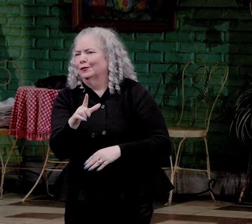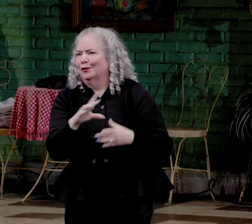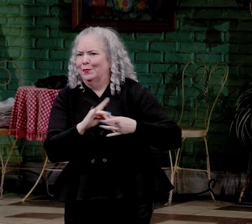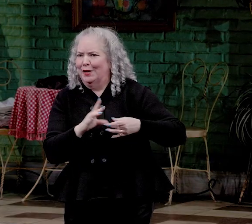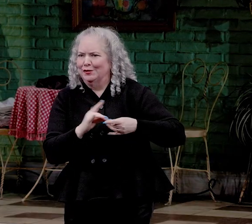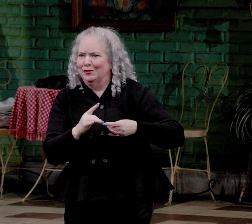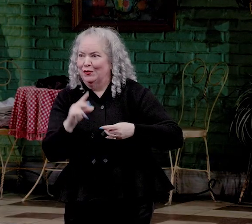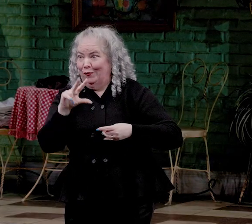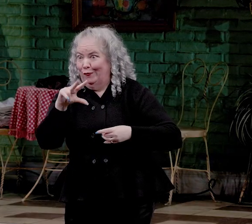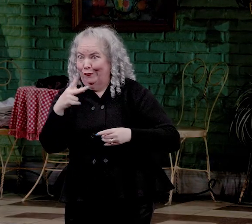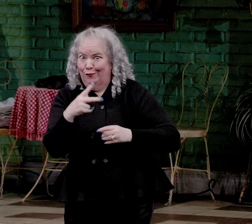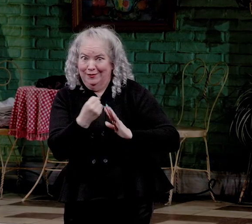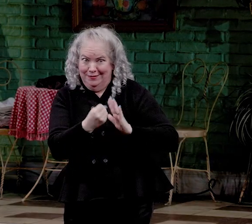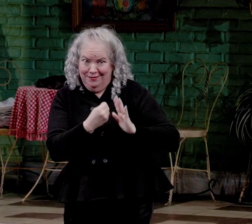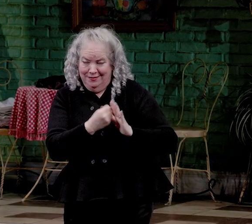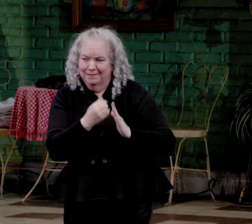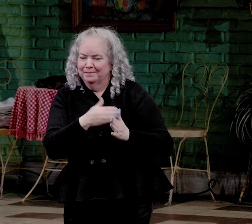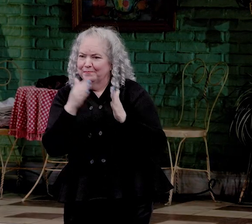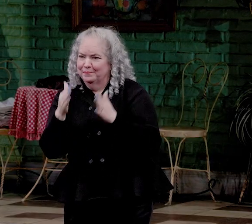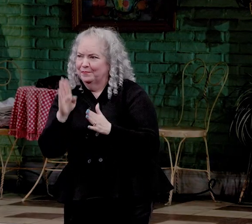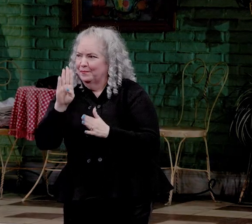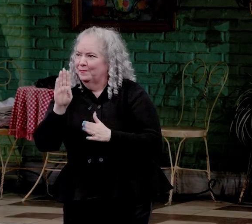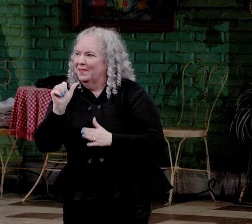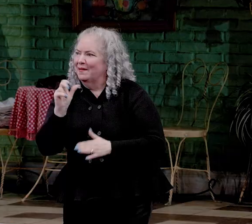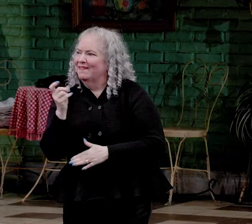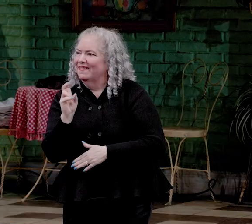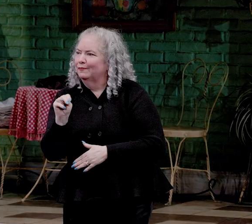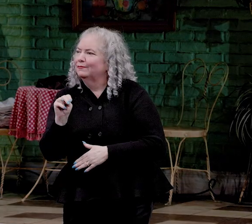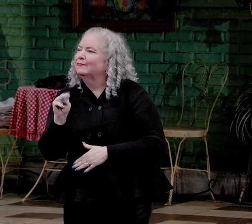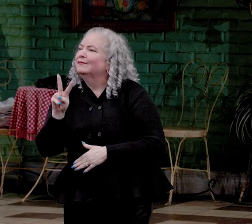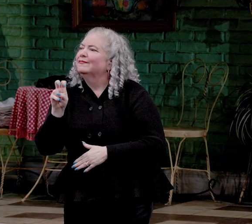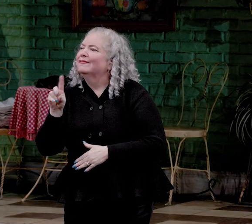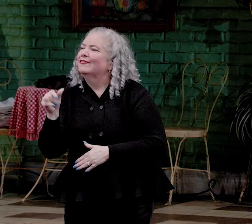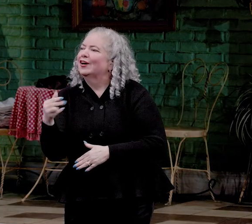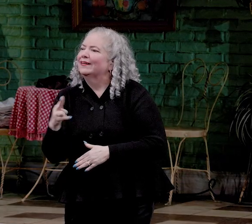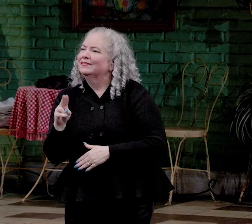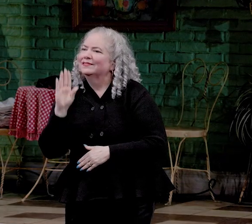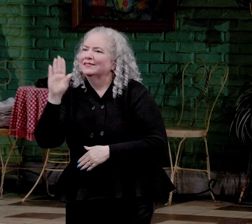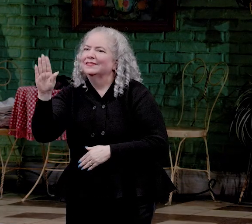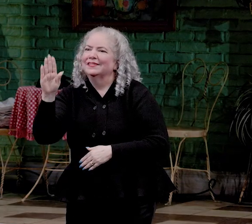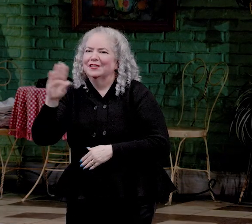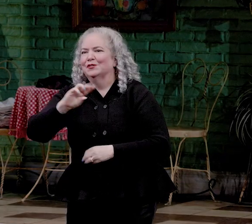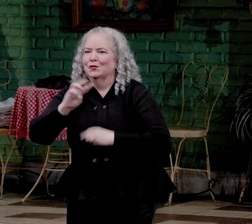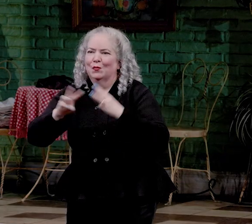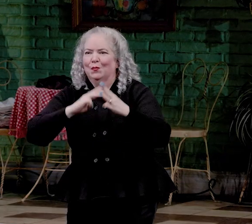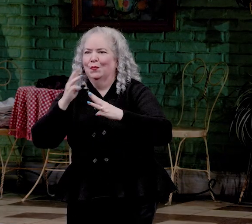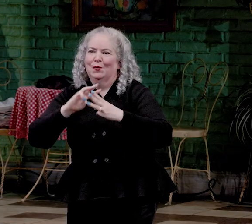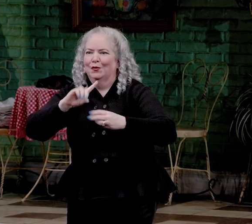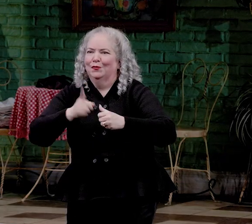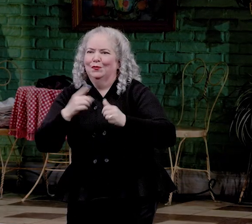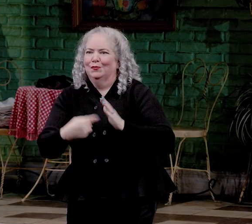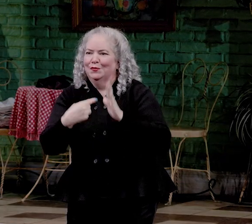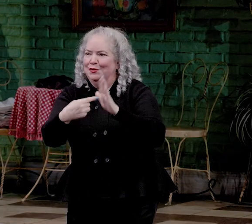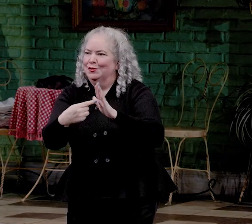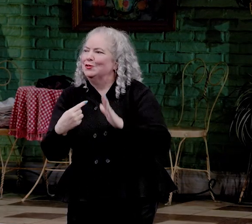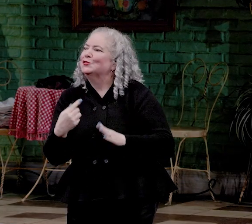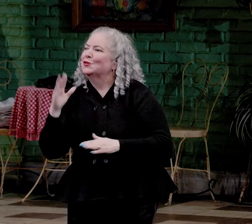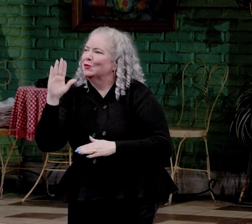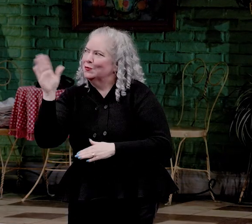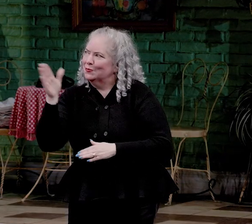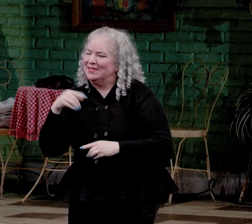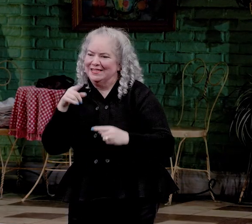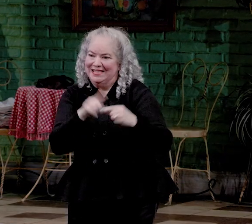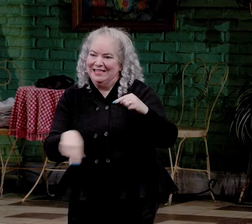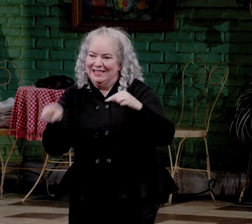into its 3rd season. Then Baron Vaughn, whose world premiere Cycle Breaker will be opening on this Fielding in about a month